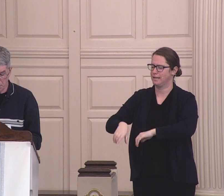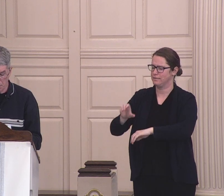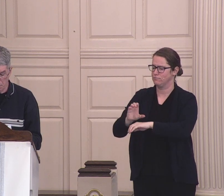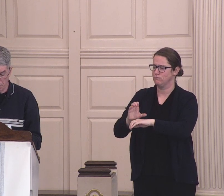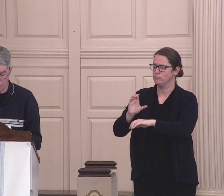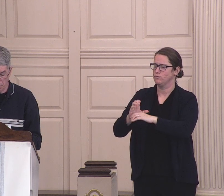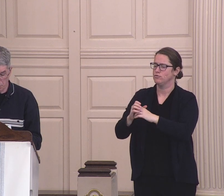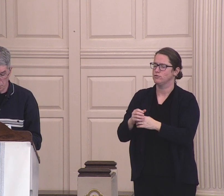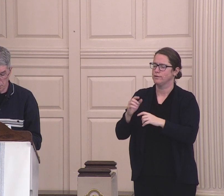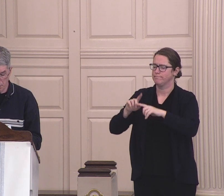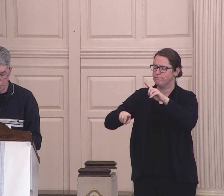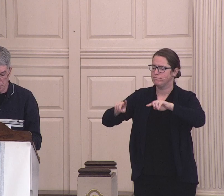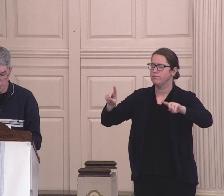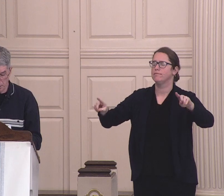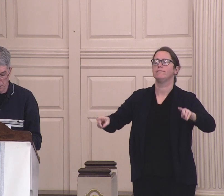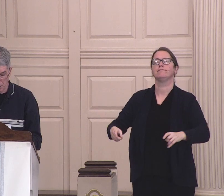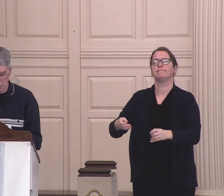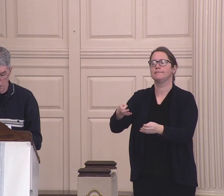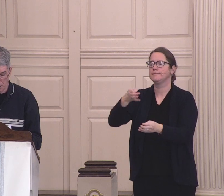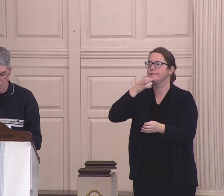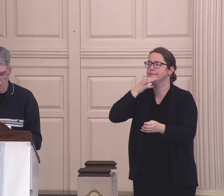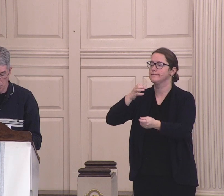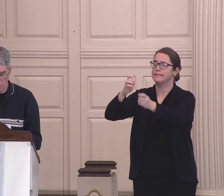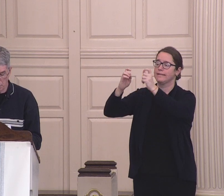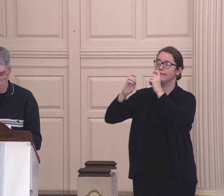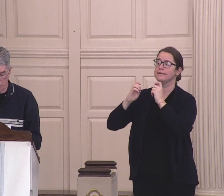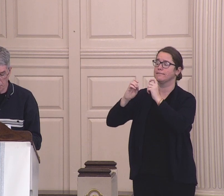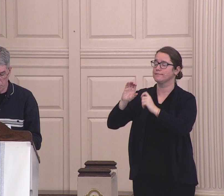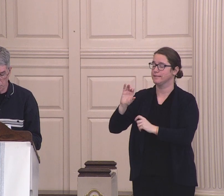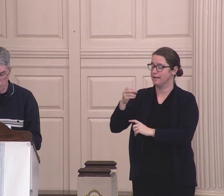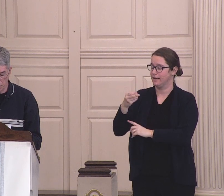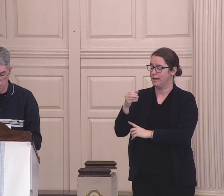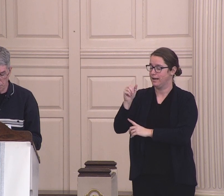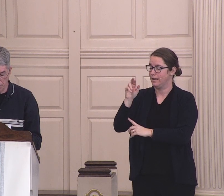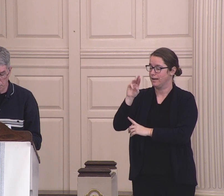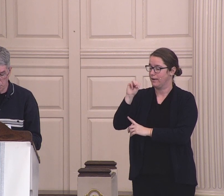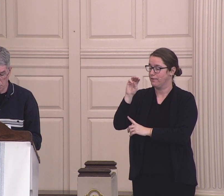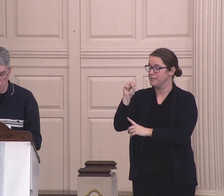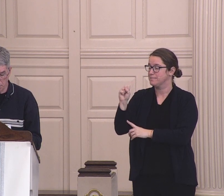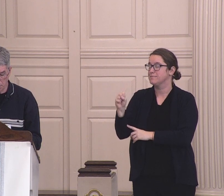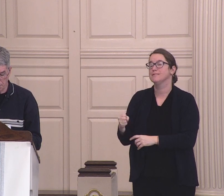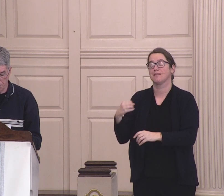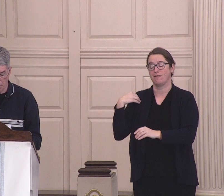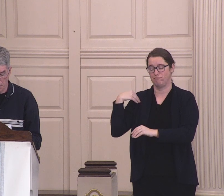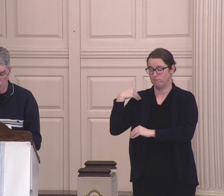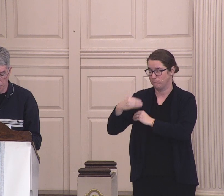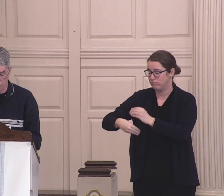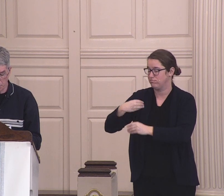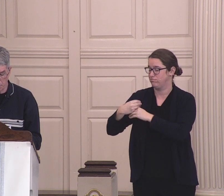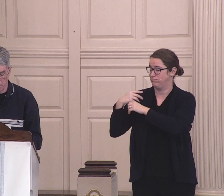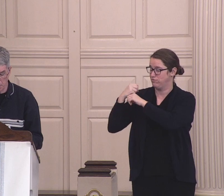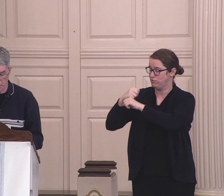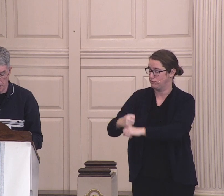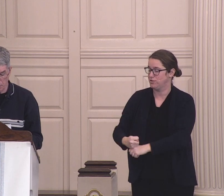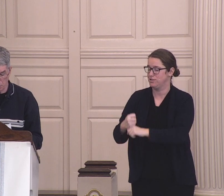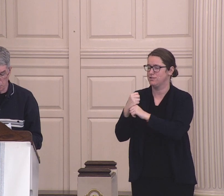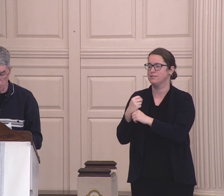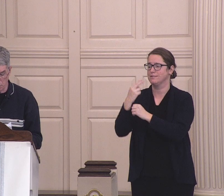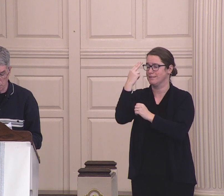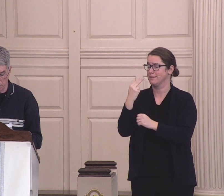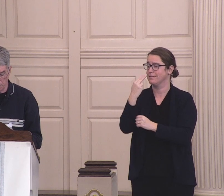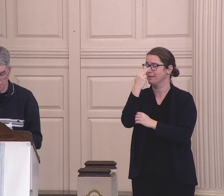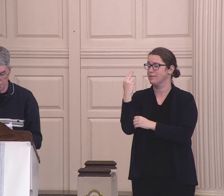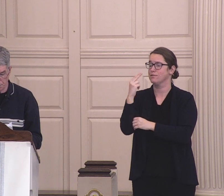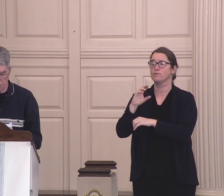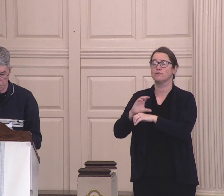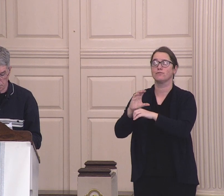chrisms within the Christian community and to discover the richness of different traditions and rituals in the Catholic Church.